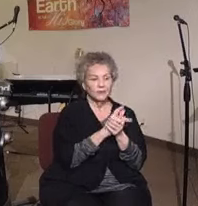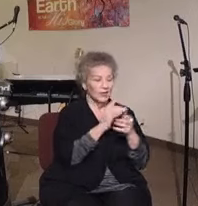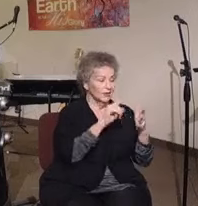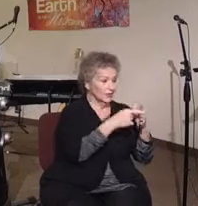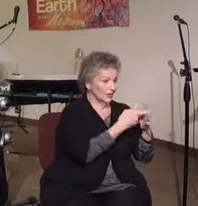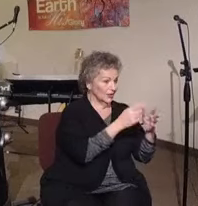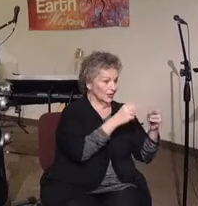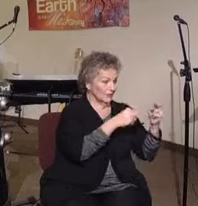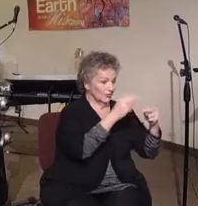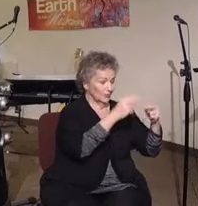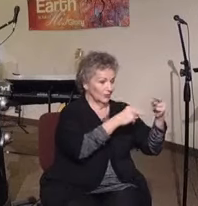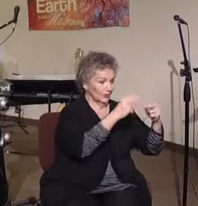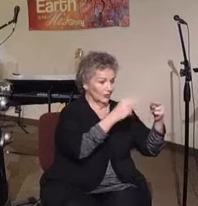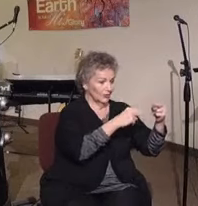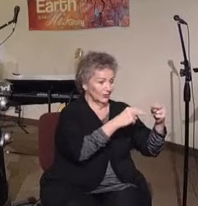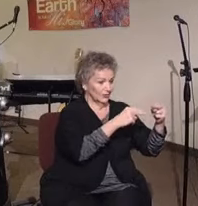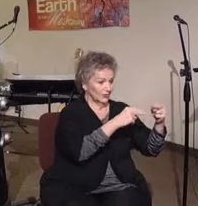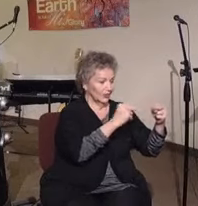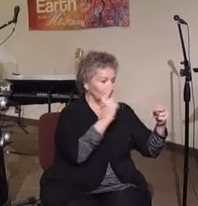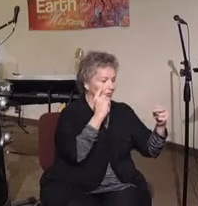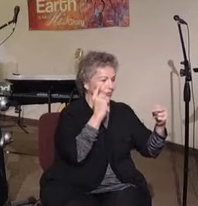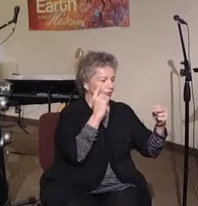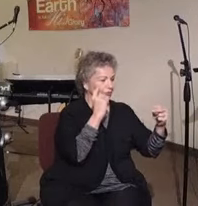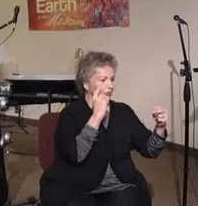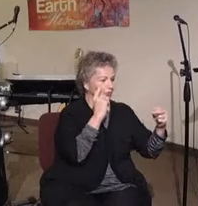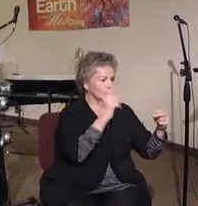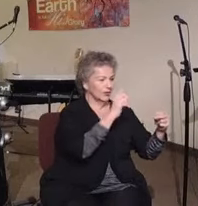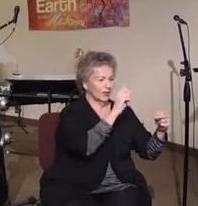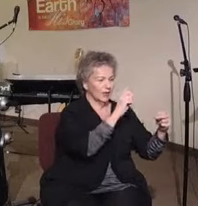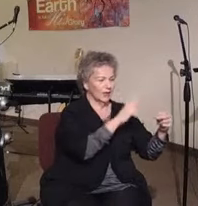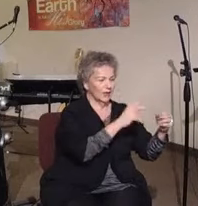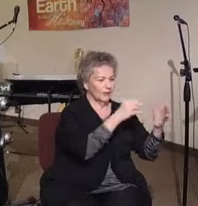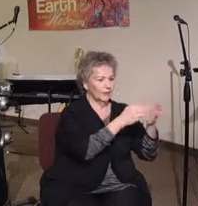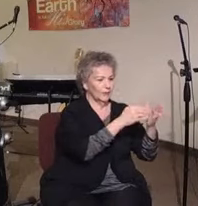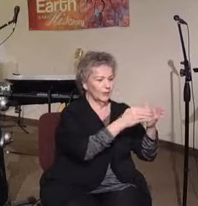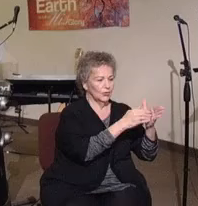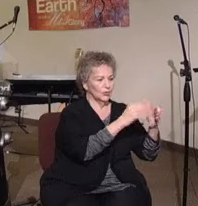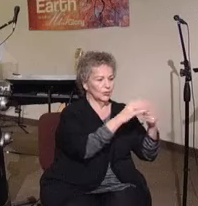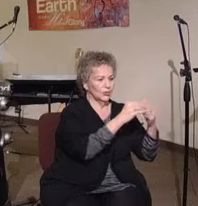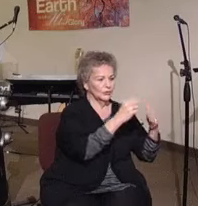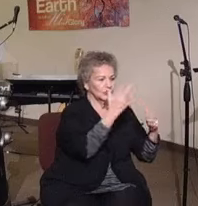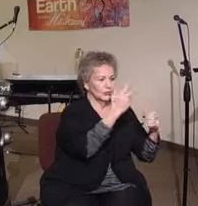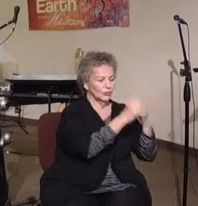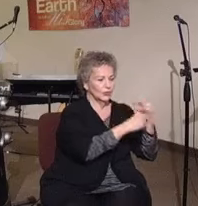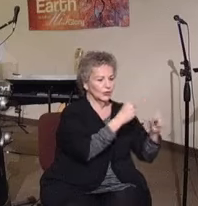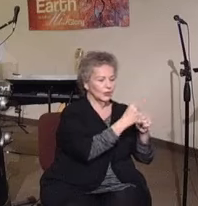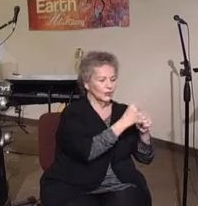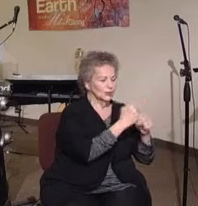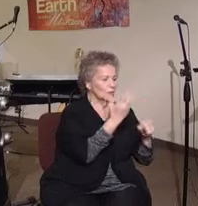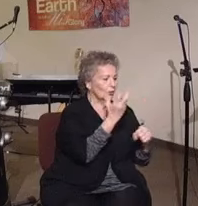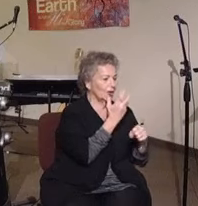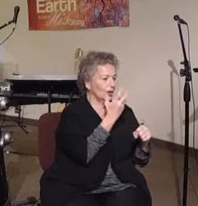my, if we could just raise $250,000 in 3 years, how phenomenal would that be?